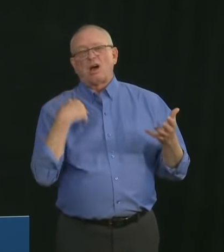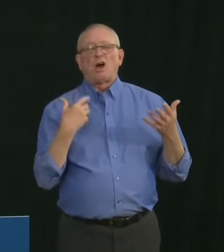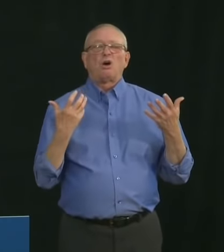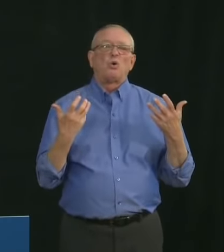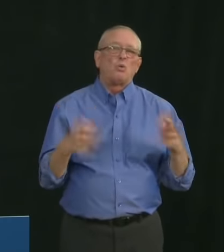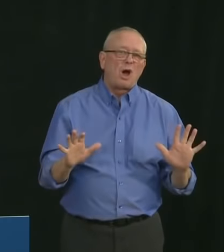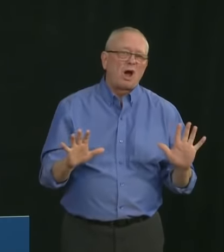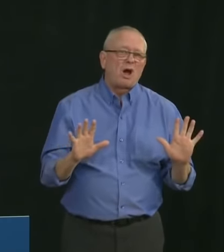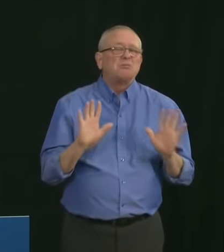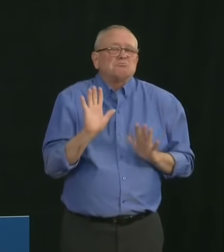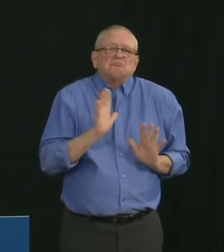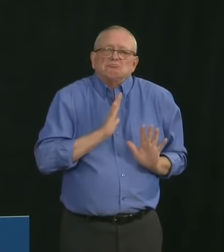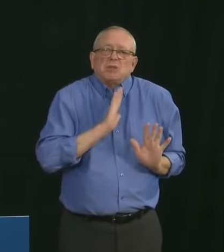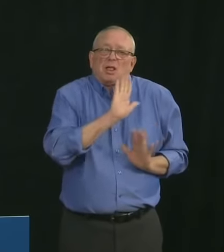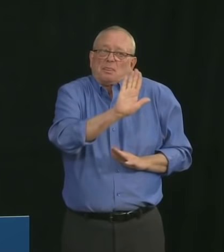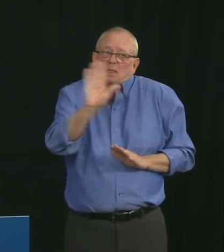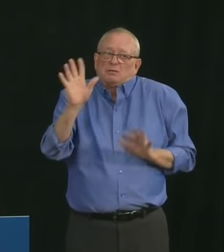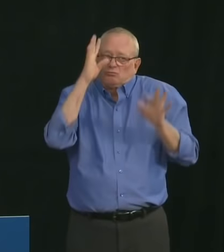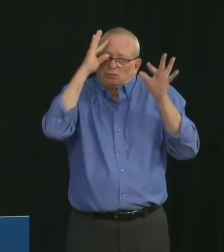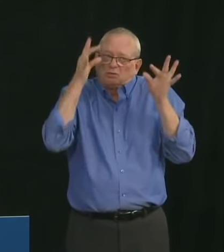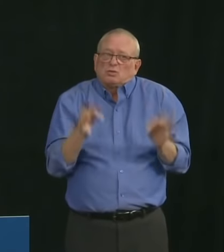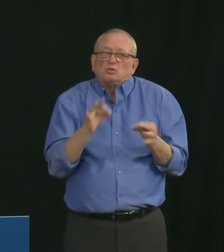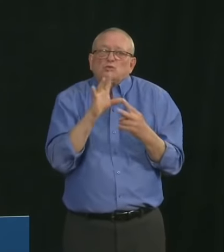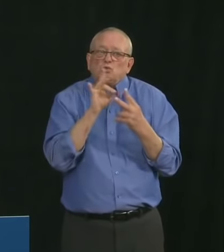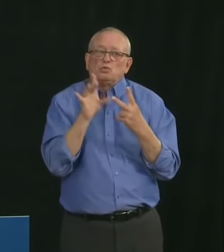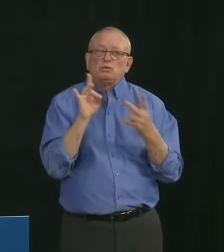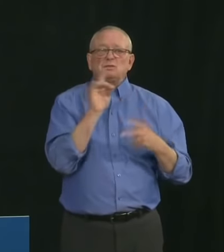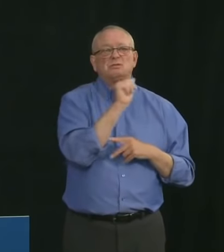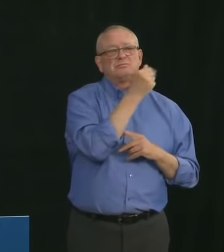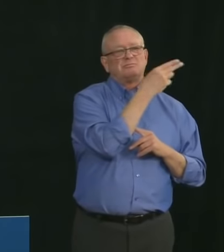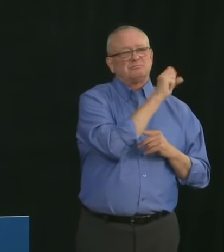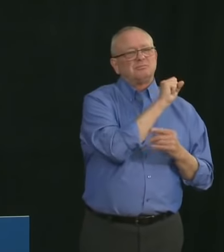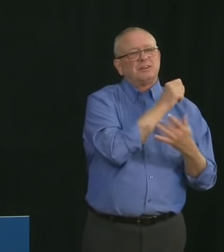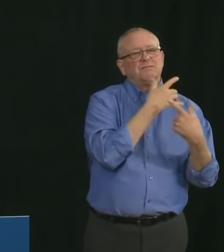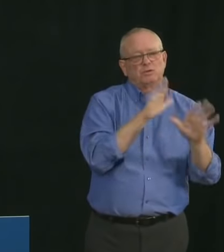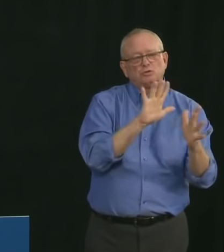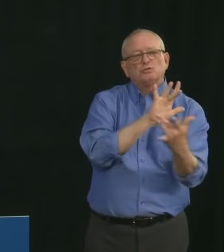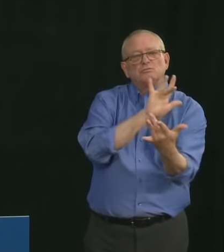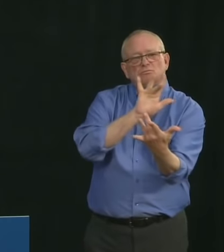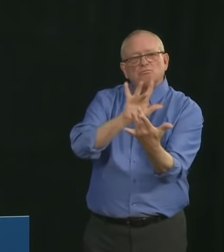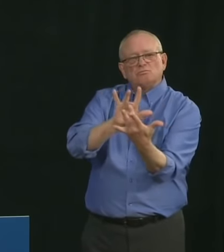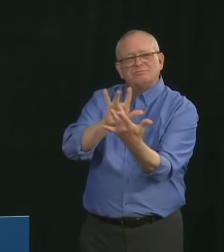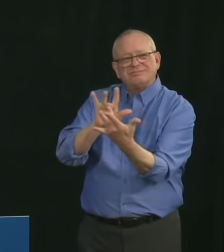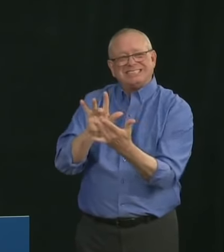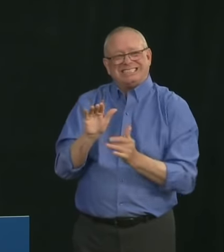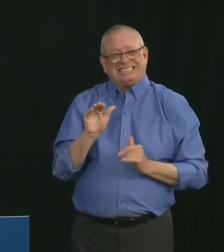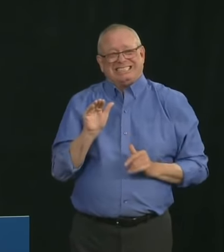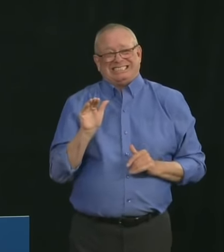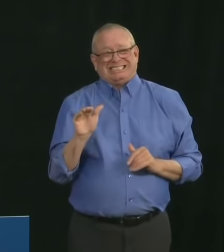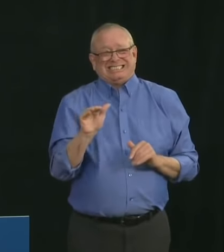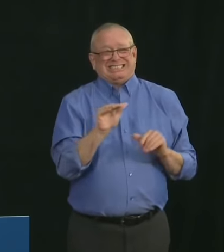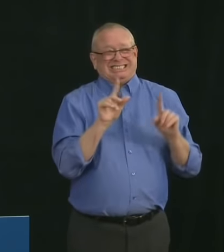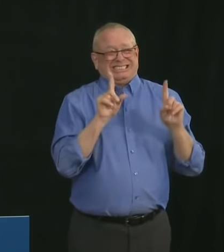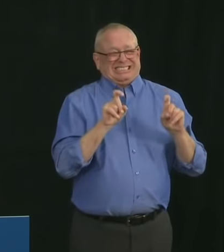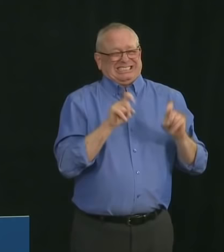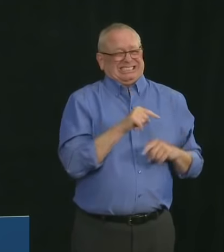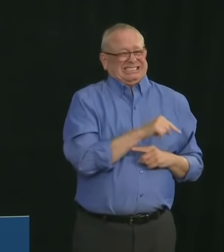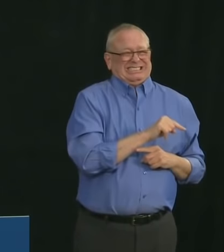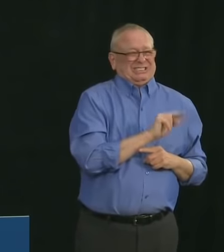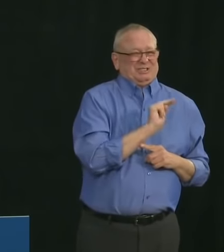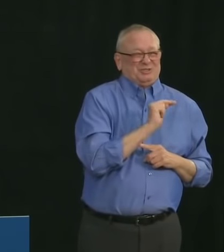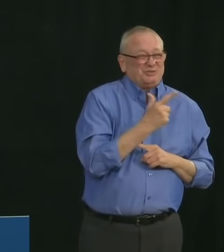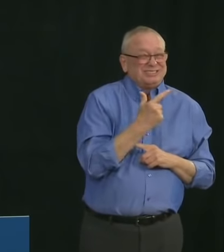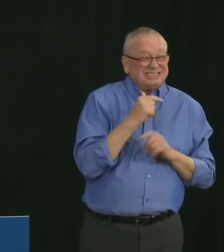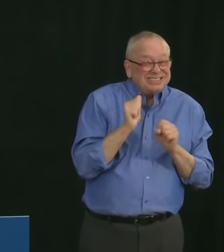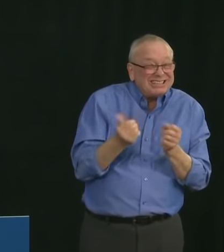this issue was identified and that a recollection would be necessary to be able to run that sample. Operator, can you